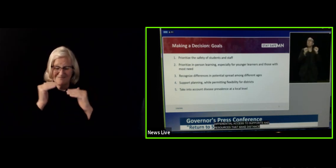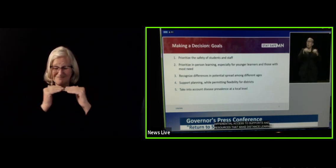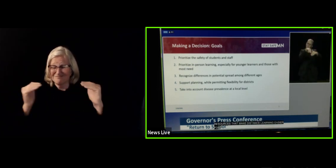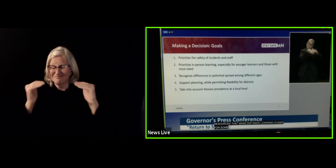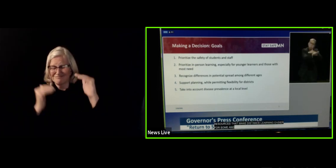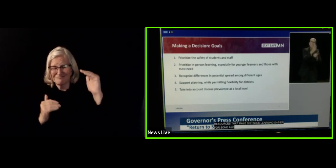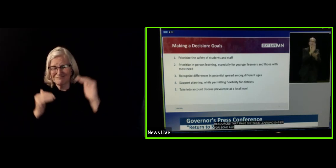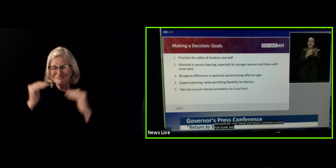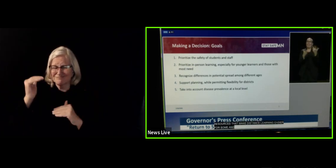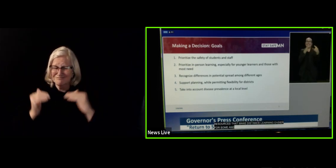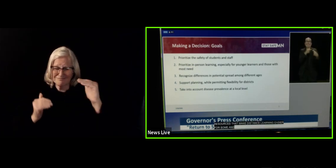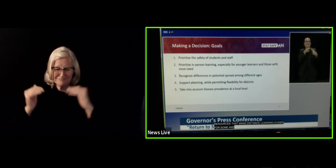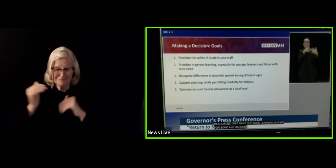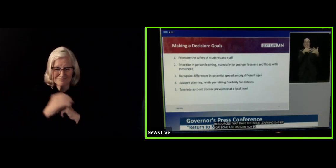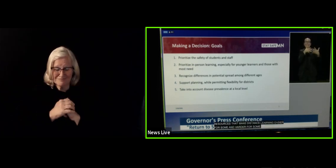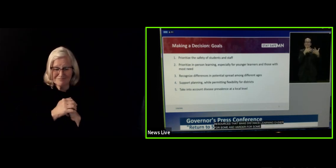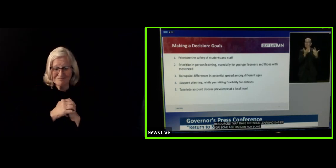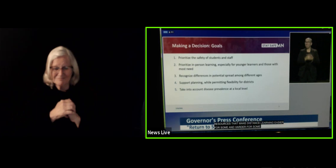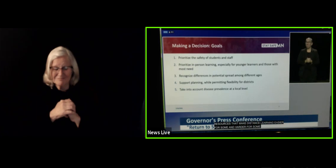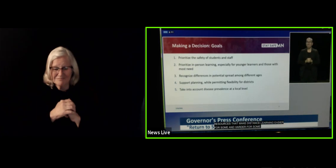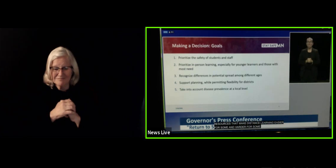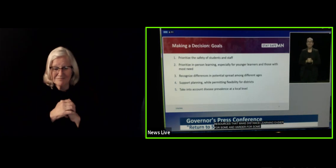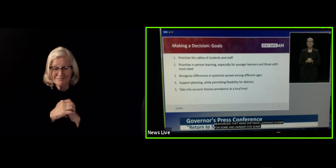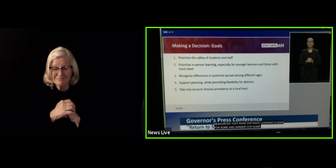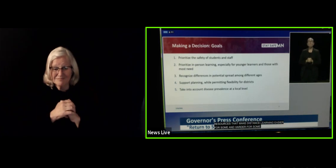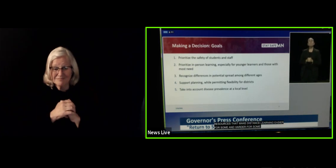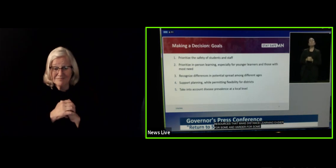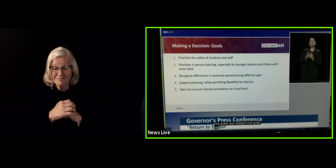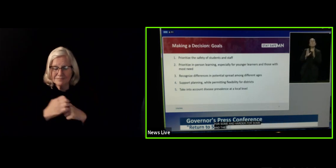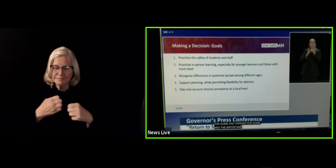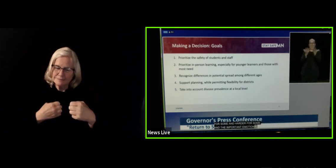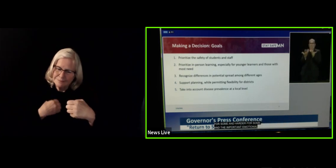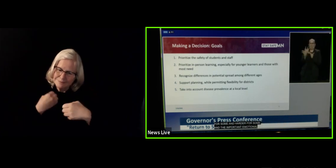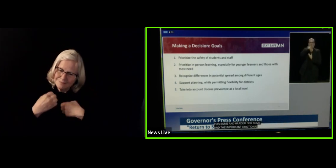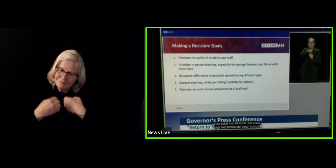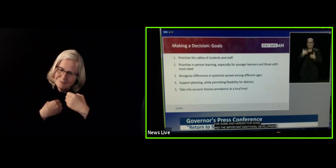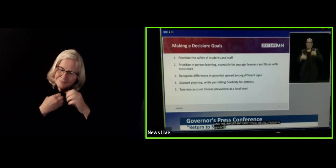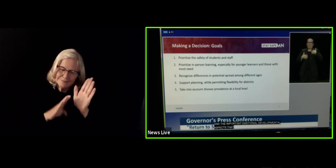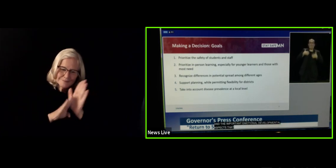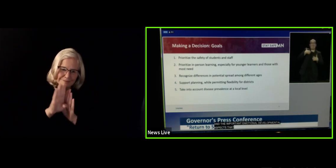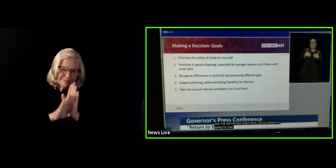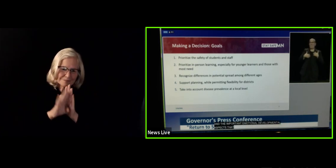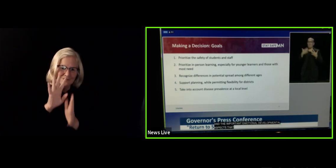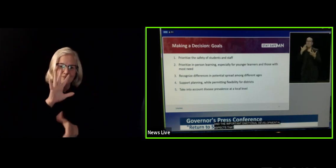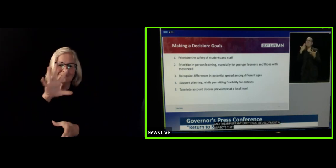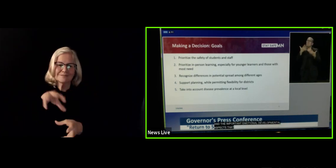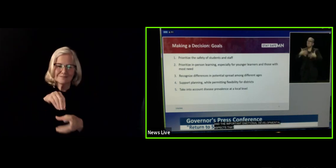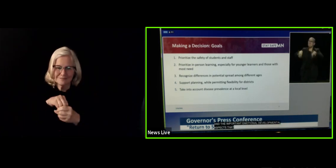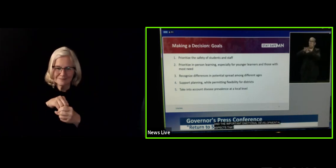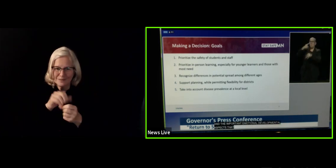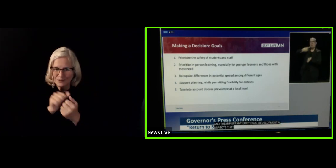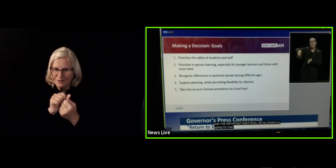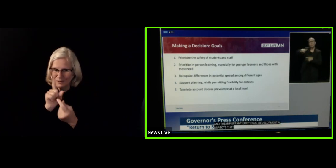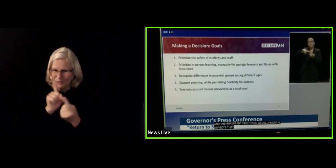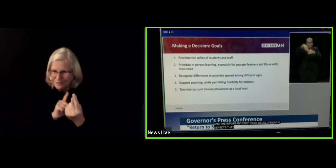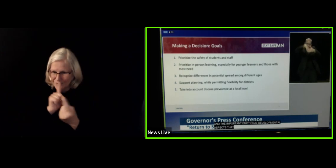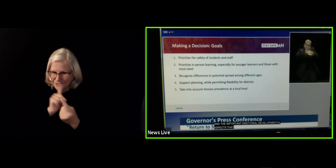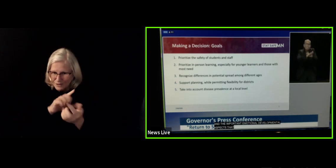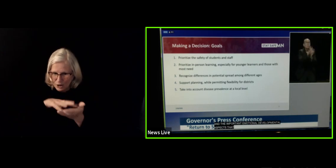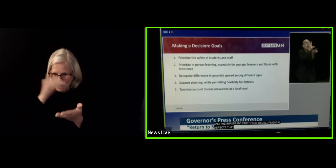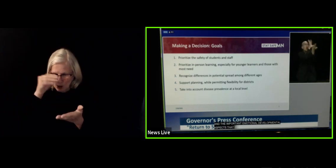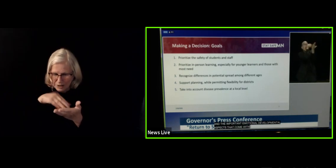important emotional developmental aspects that come with in-person learning. We also knew how critical it was